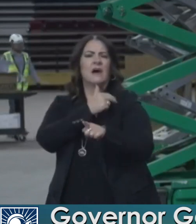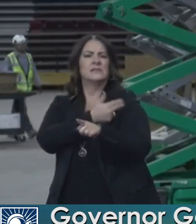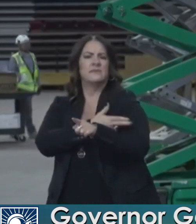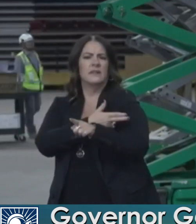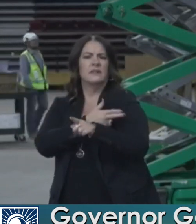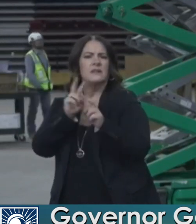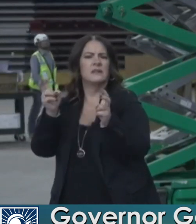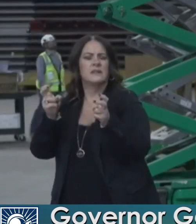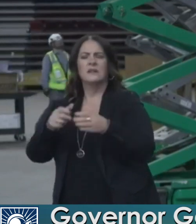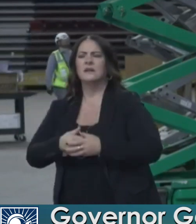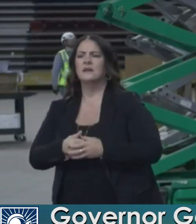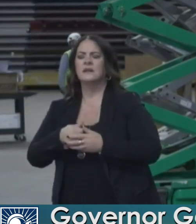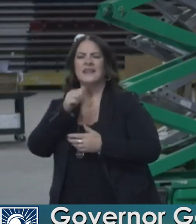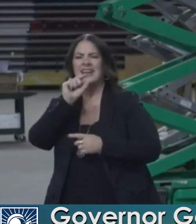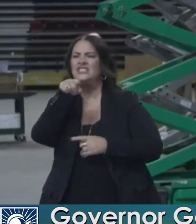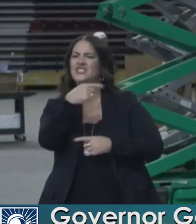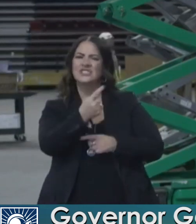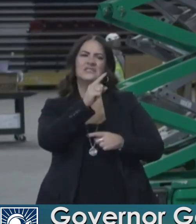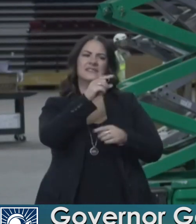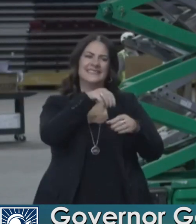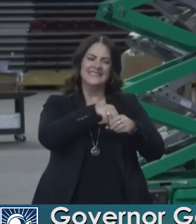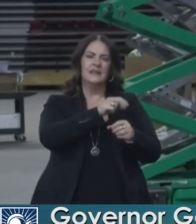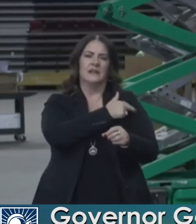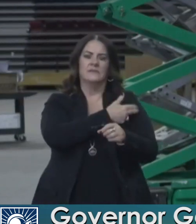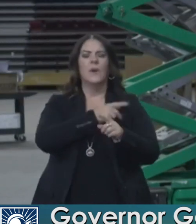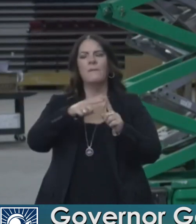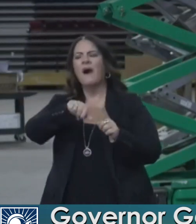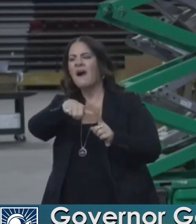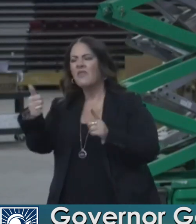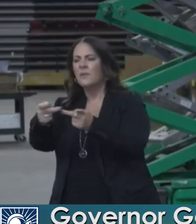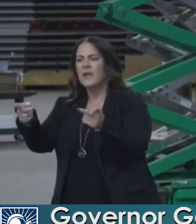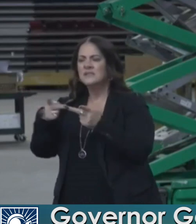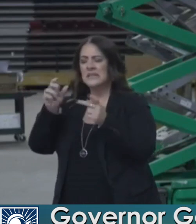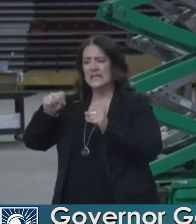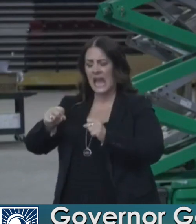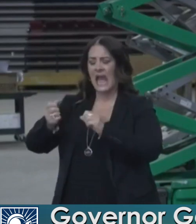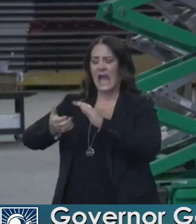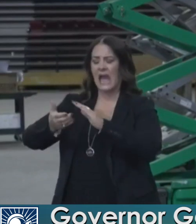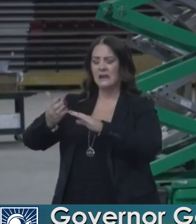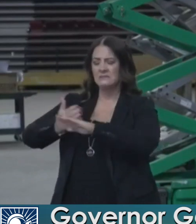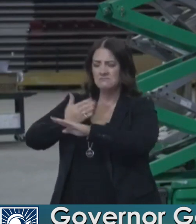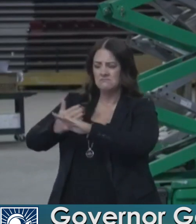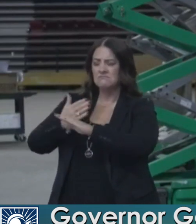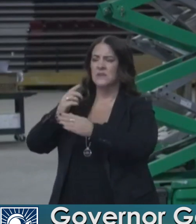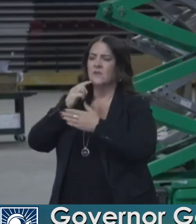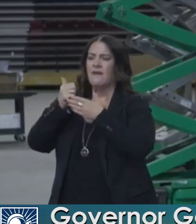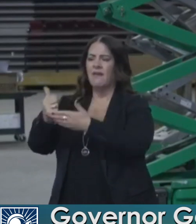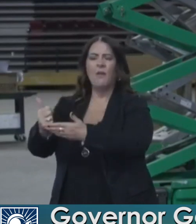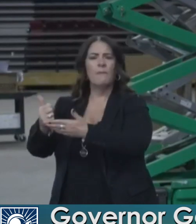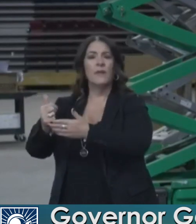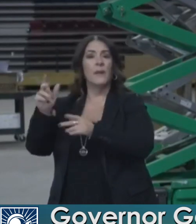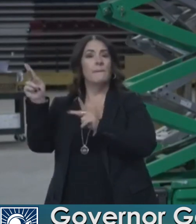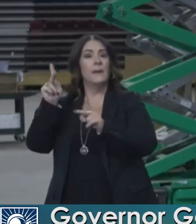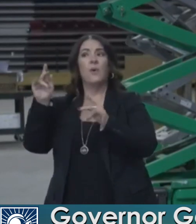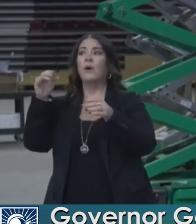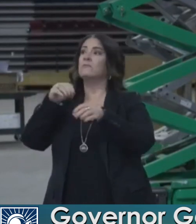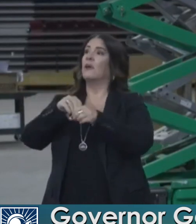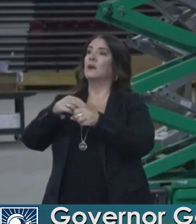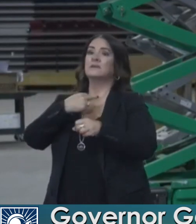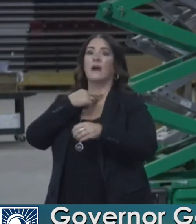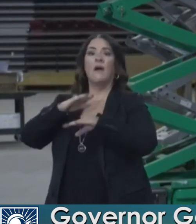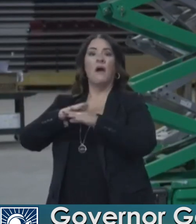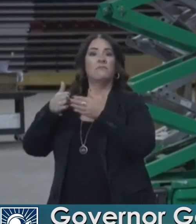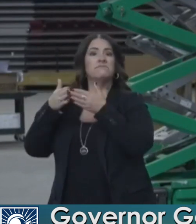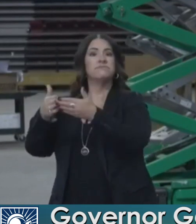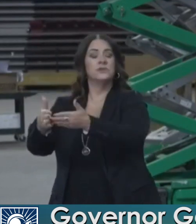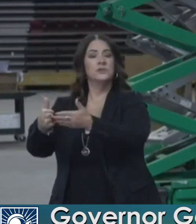alternative care sites that can not only meet the needs of those that were coming off the Grand Princess, but the expectation then